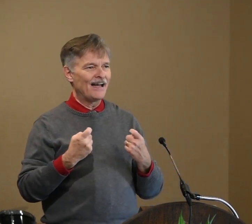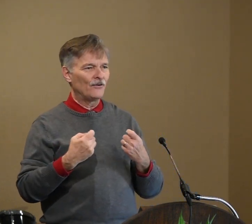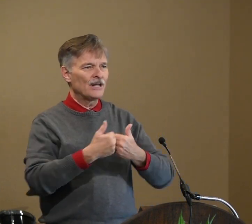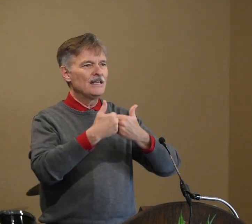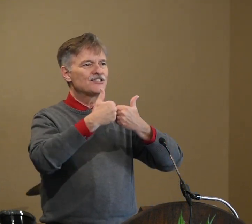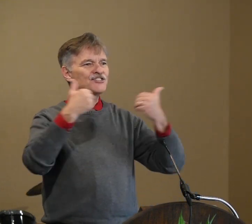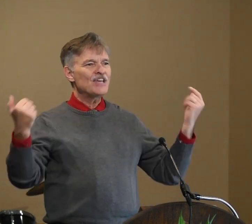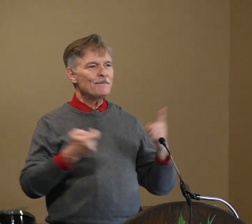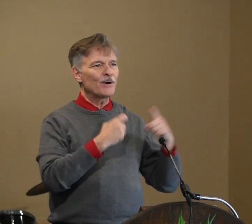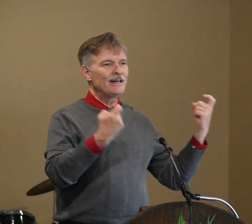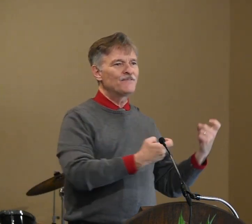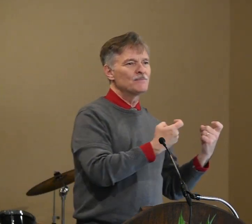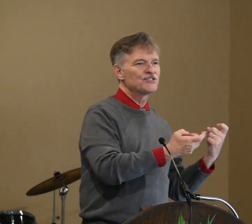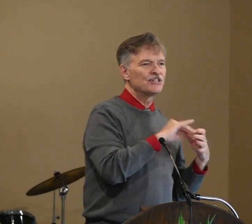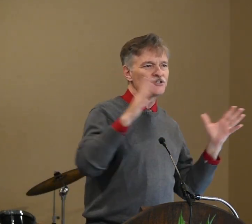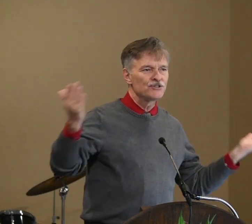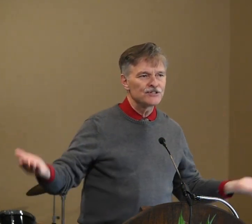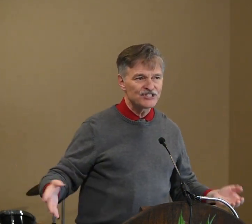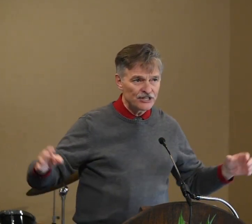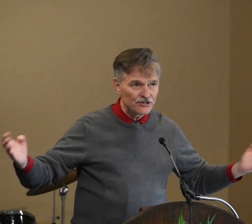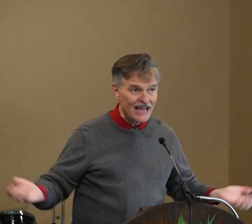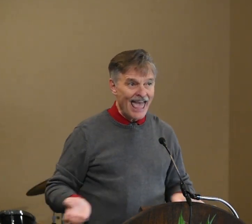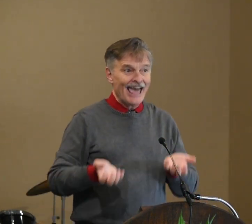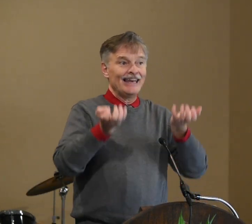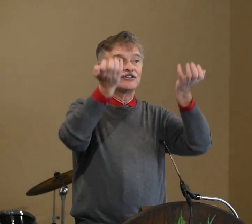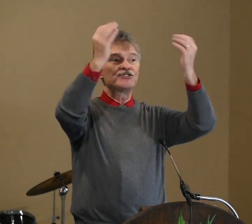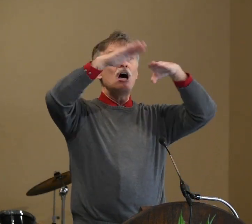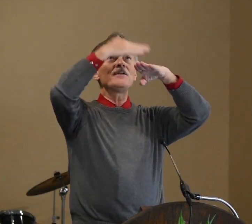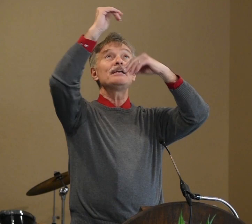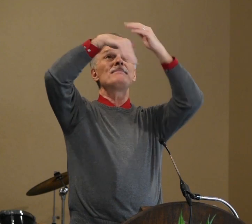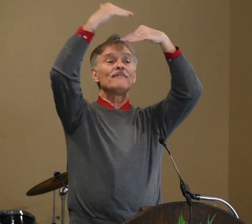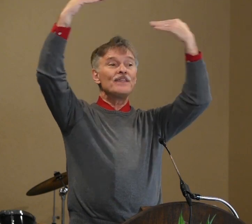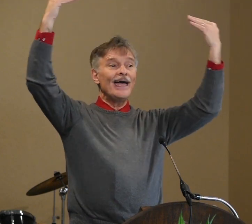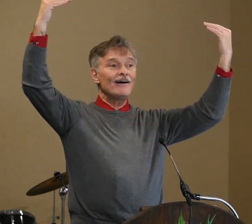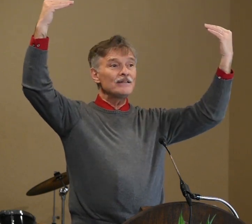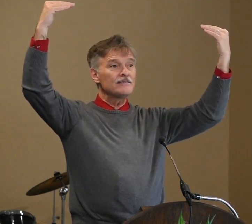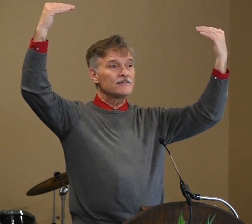undefiled, separated from sinners, and exalted above the heavens,